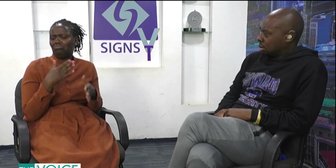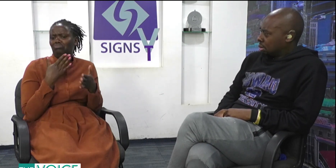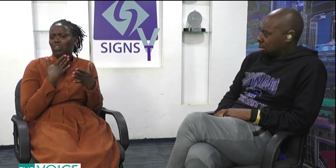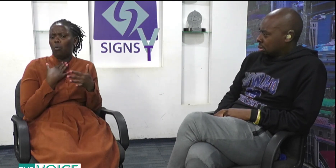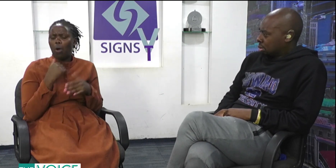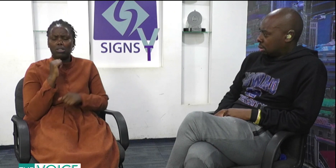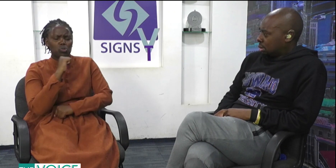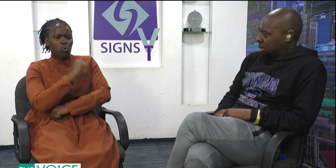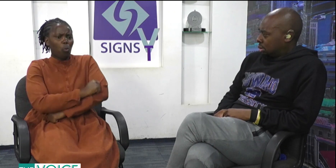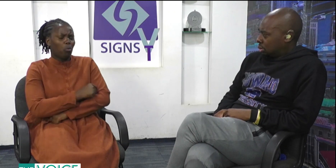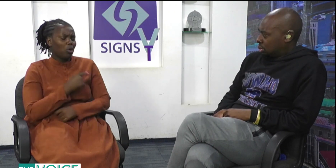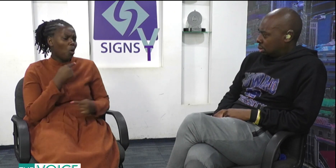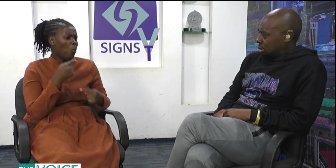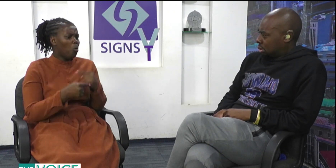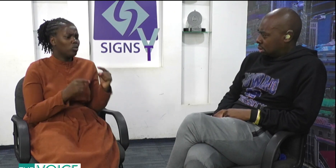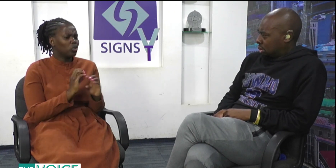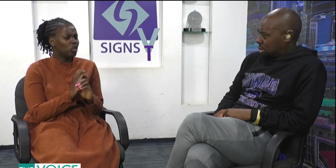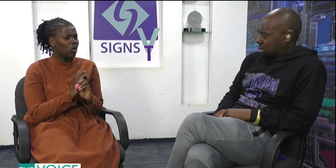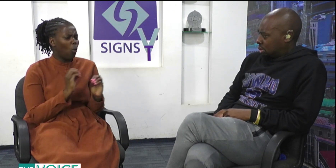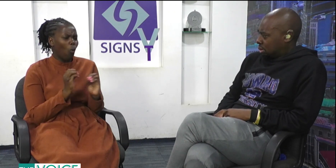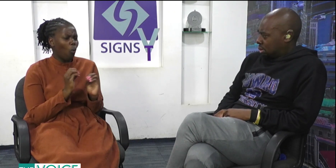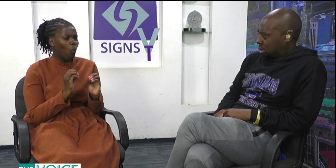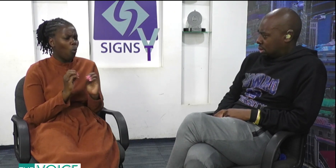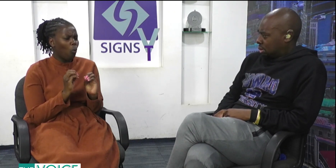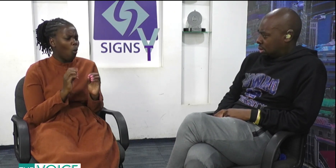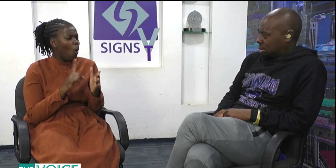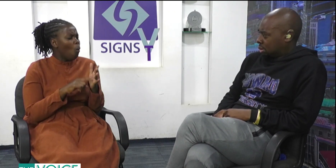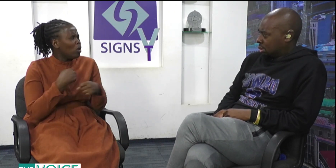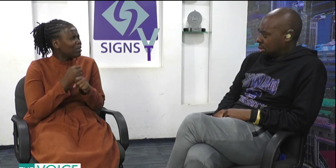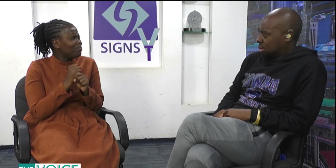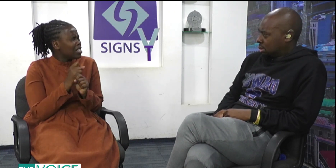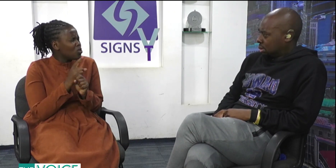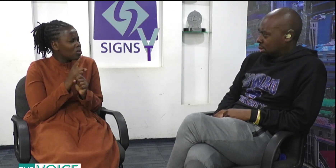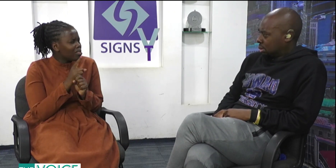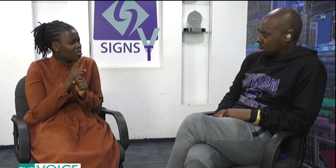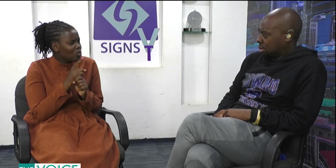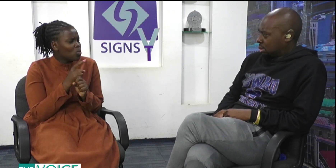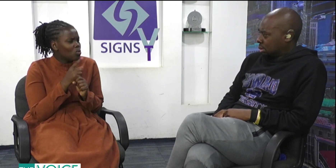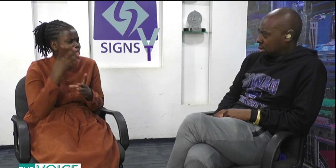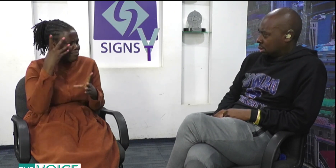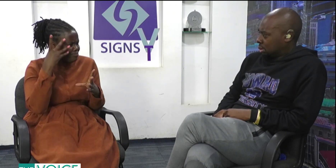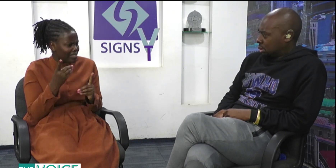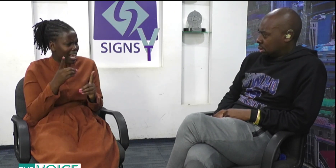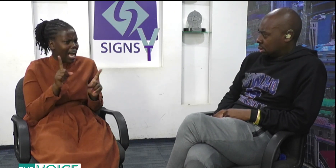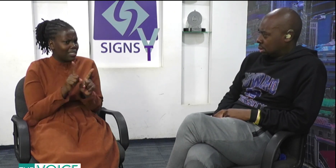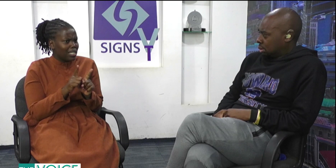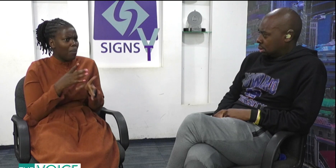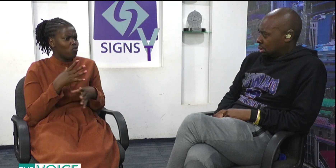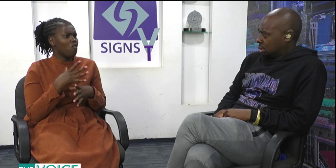introduce yourself and you feel like you don't want to continue with the school,